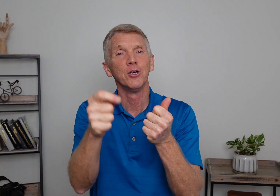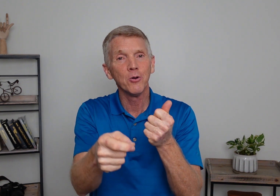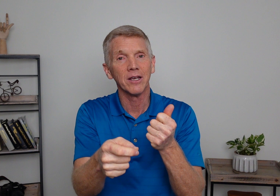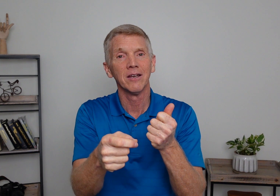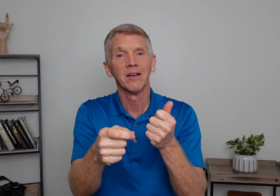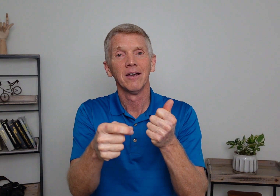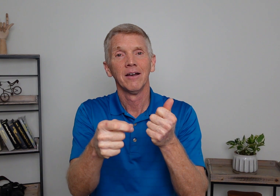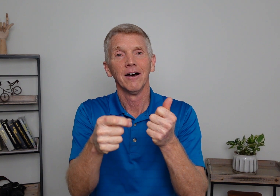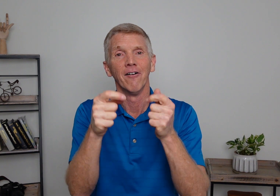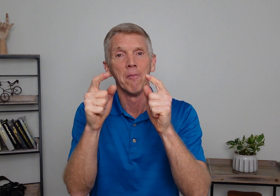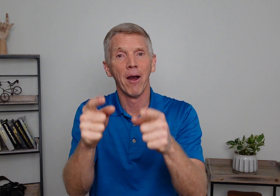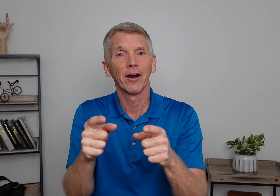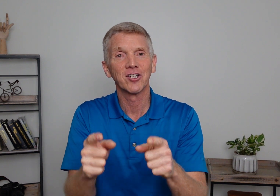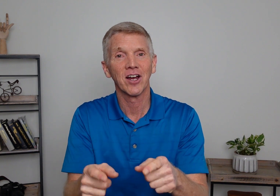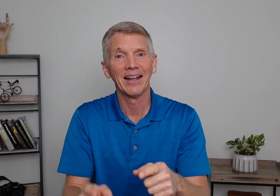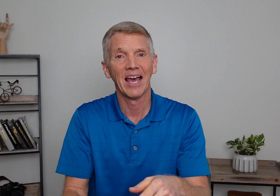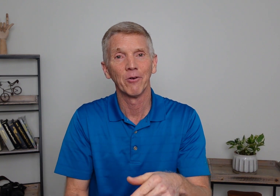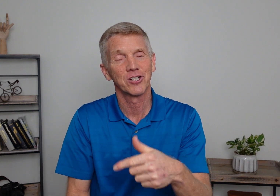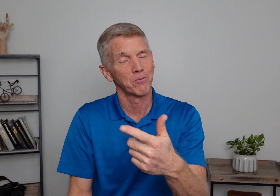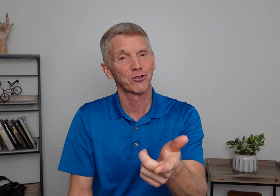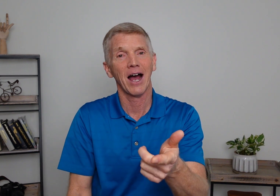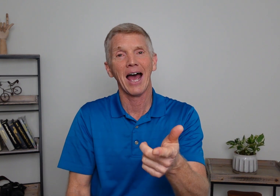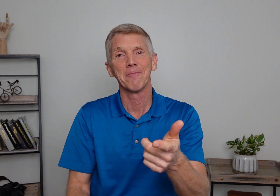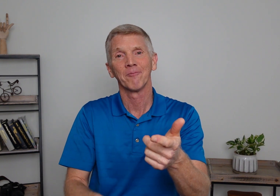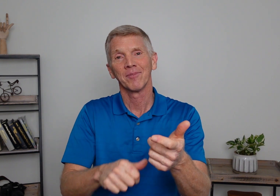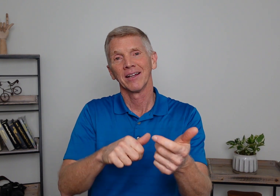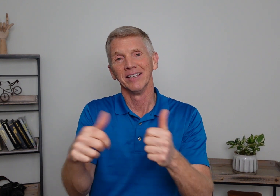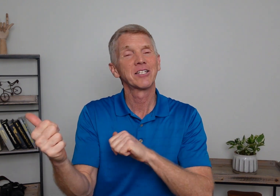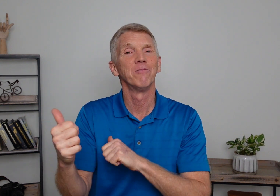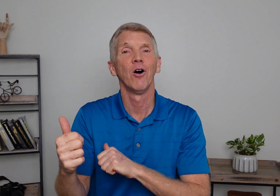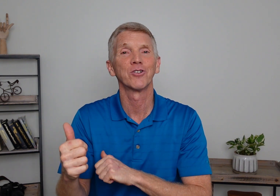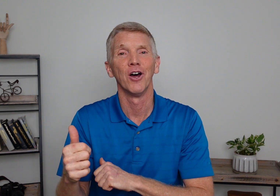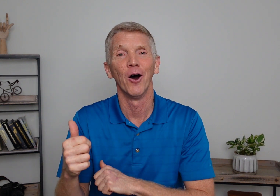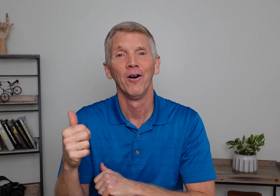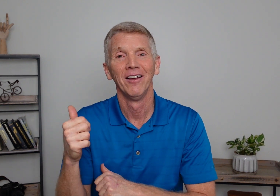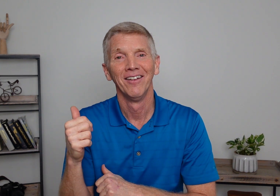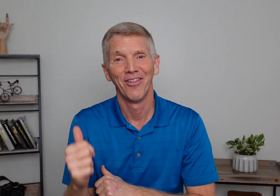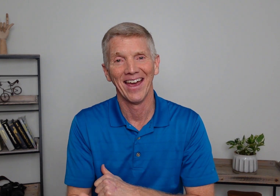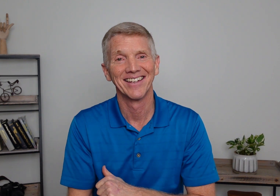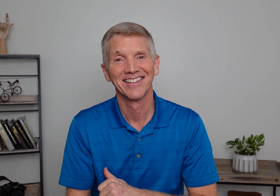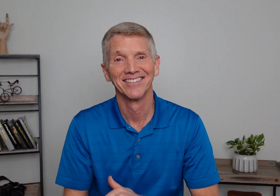beauty of American Sign Language. Subscribe, let some folks know. Thanks.